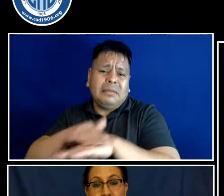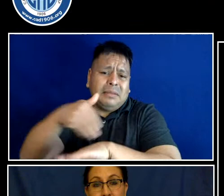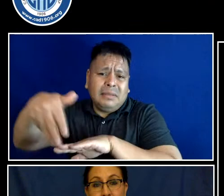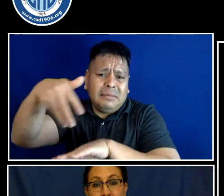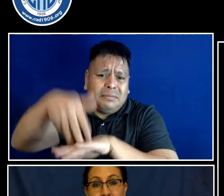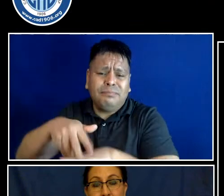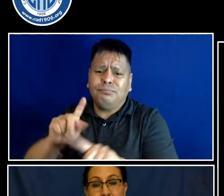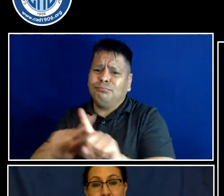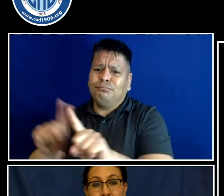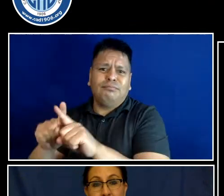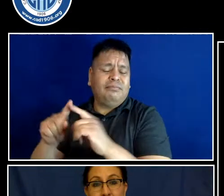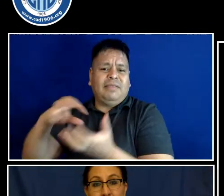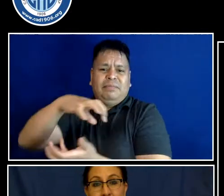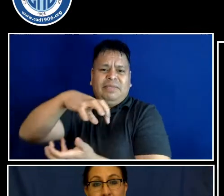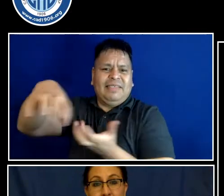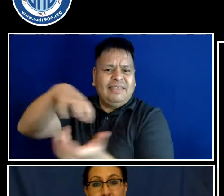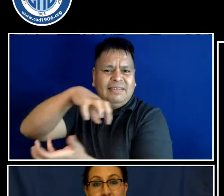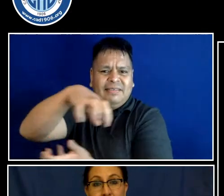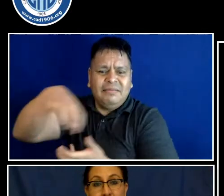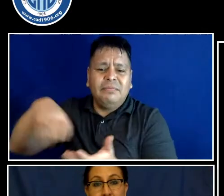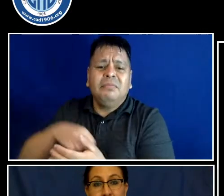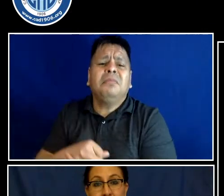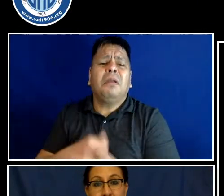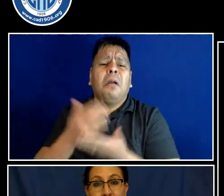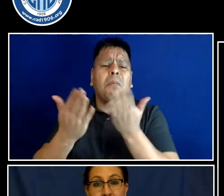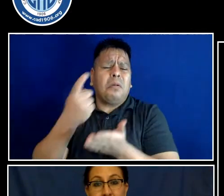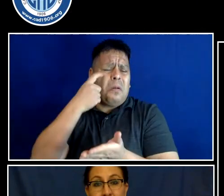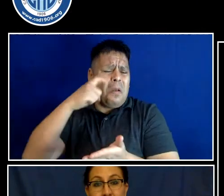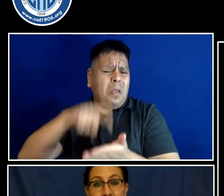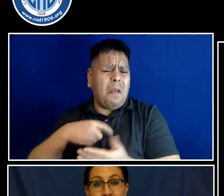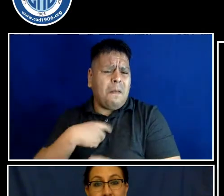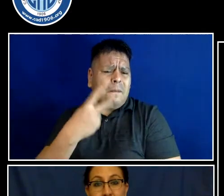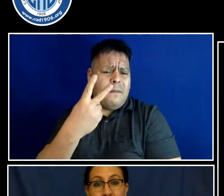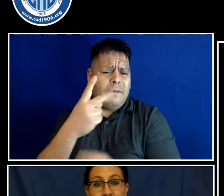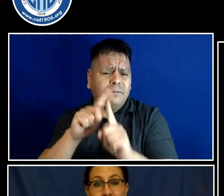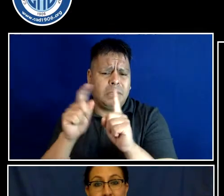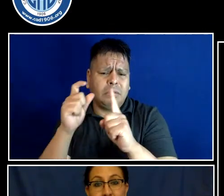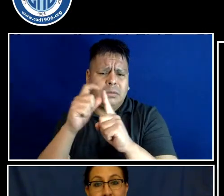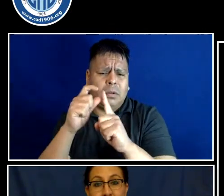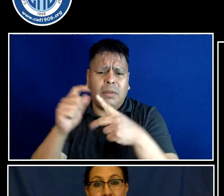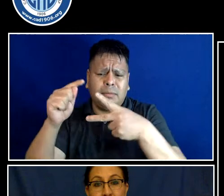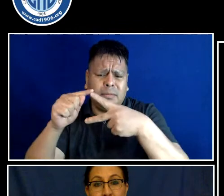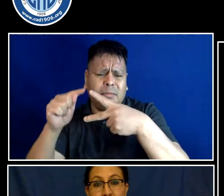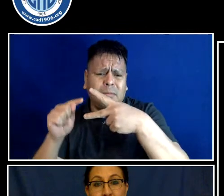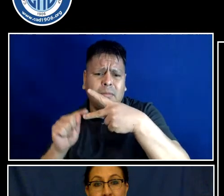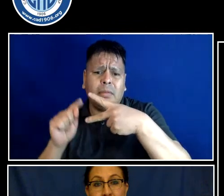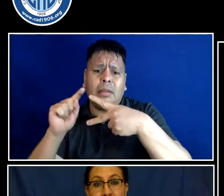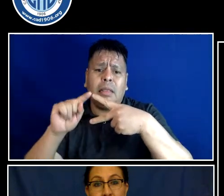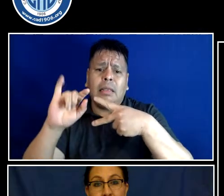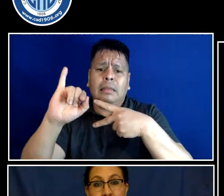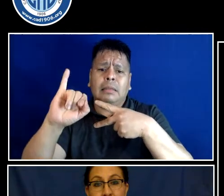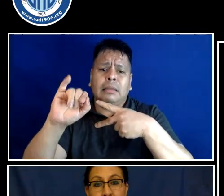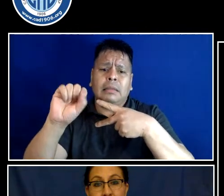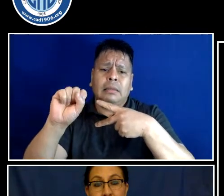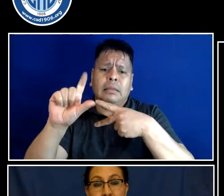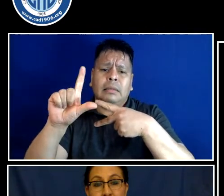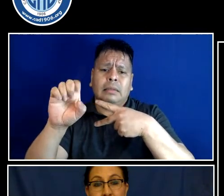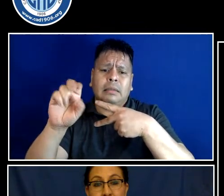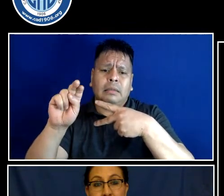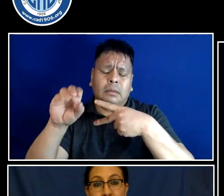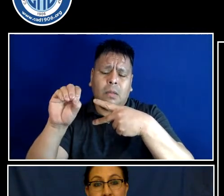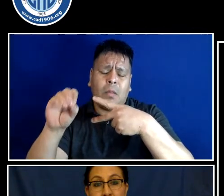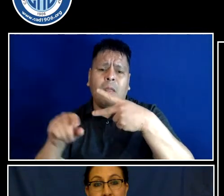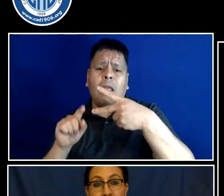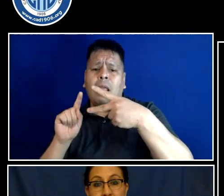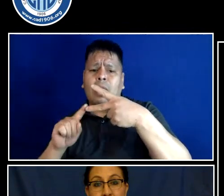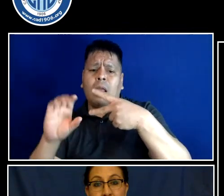Creole, which can be Spanish, French, indigenous, Black,